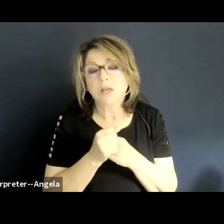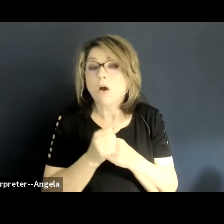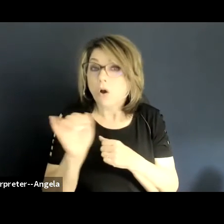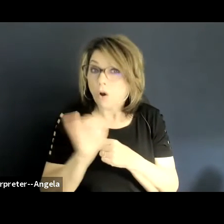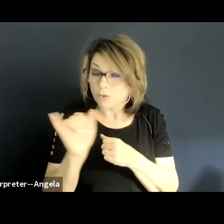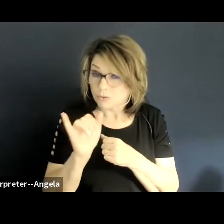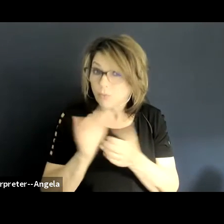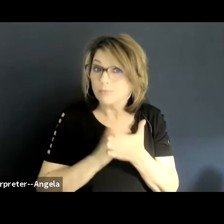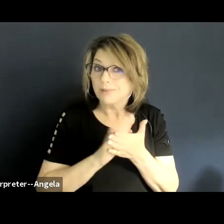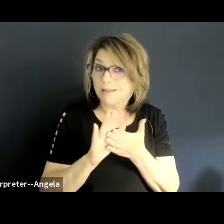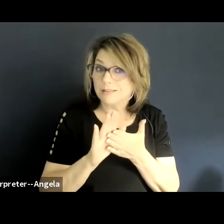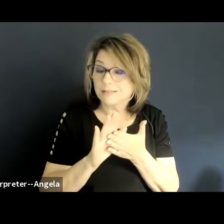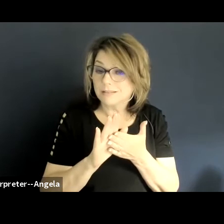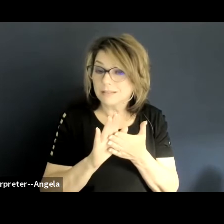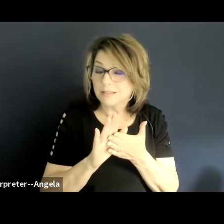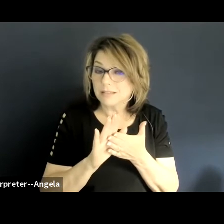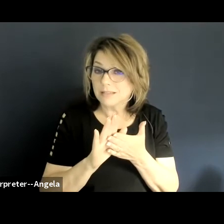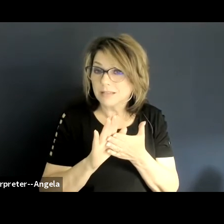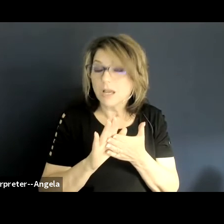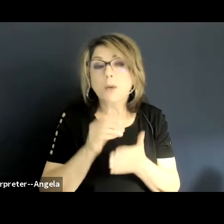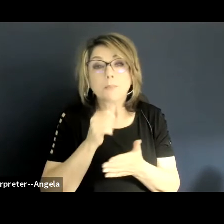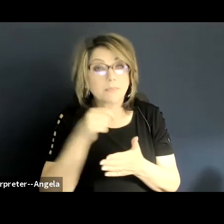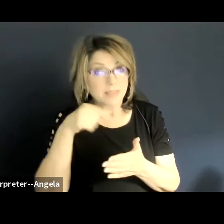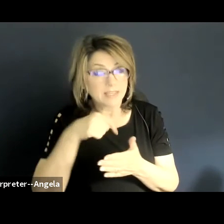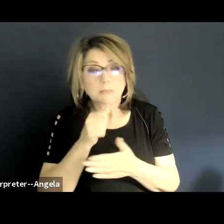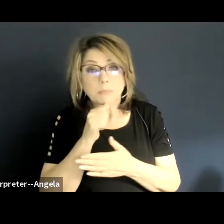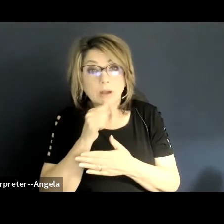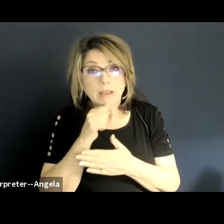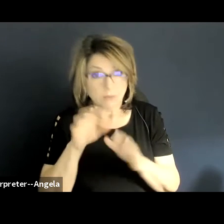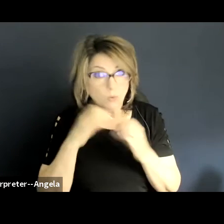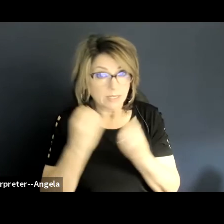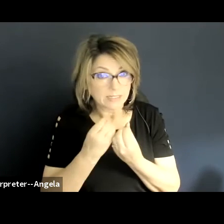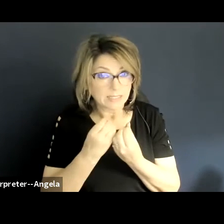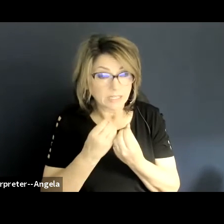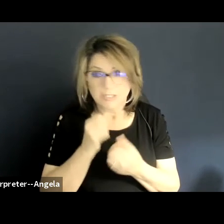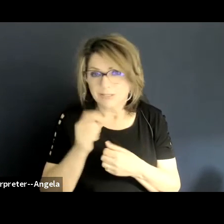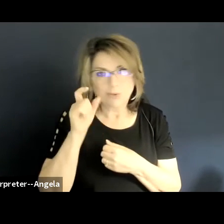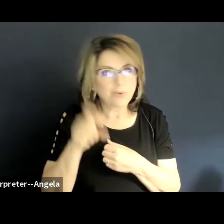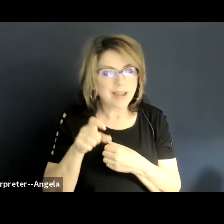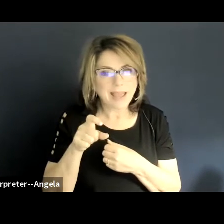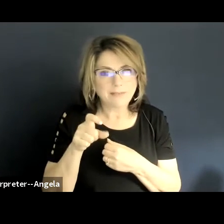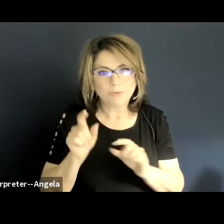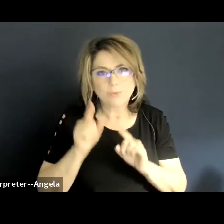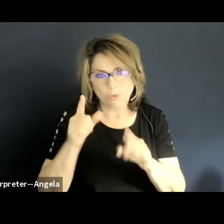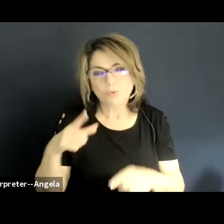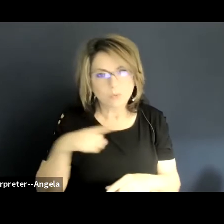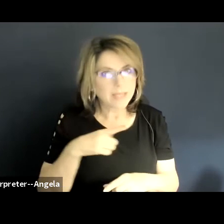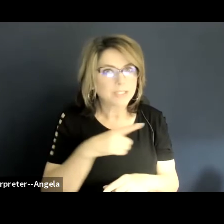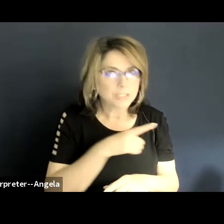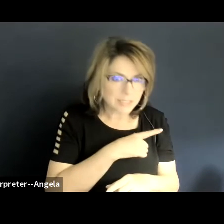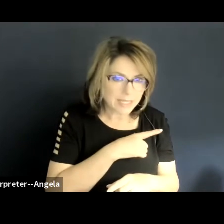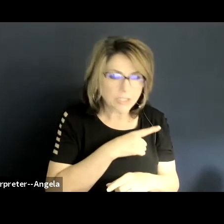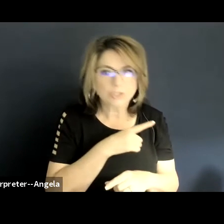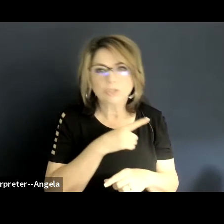beauty about this is that these are private organizations, and you don't have to go to the legislature